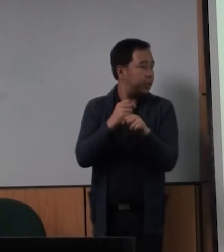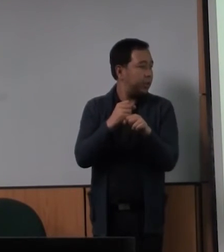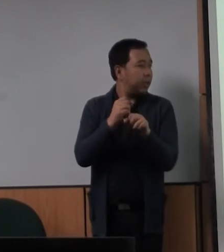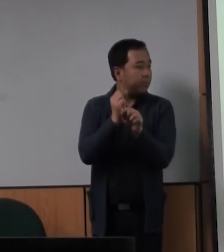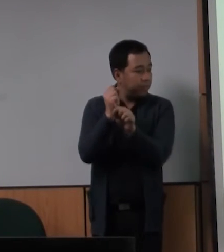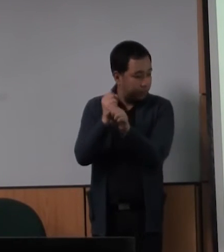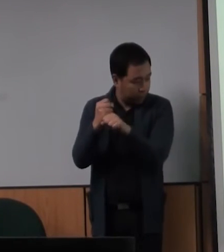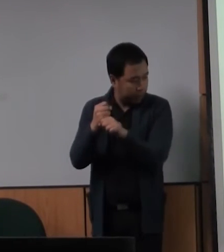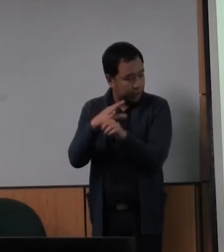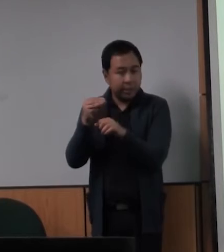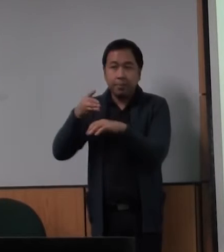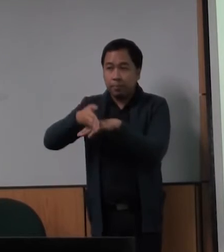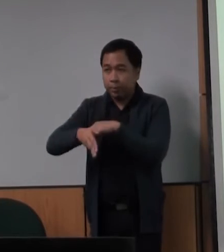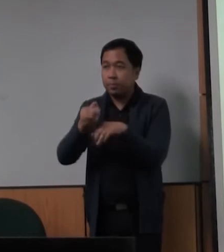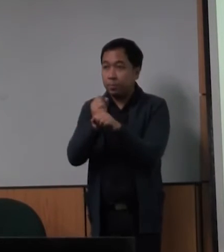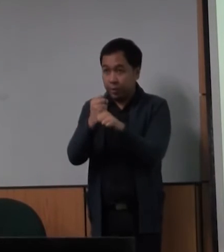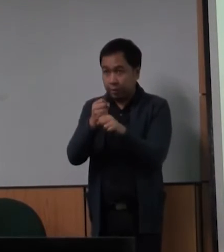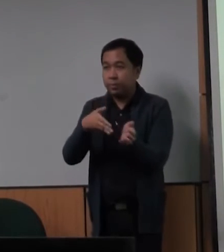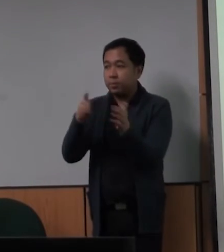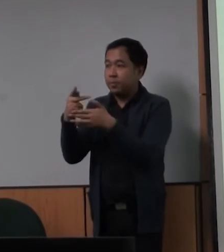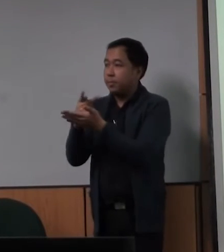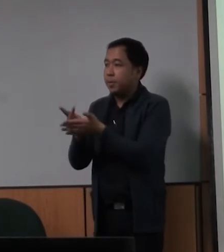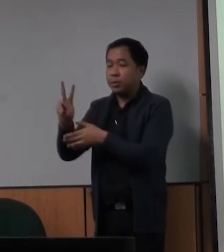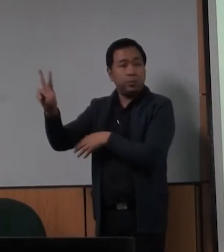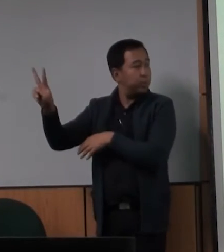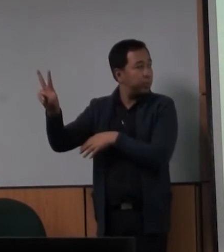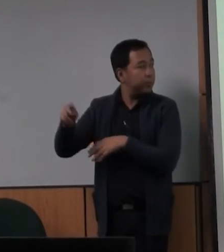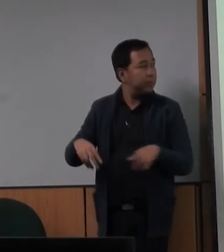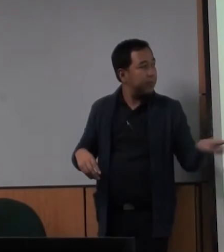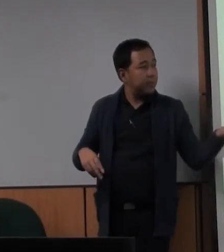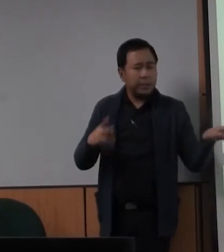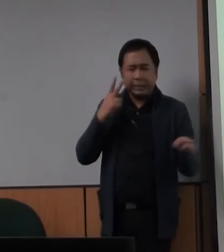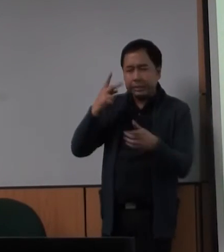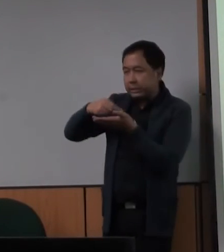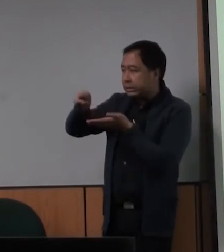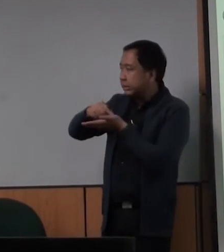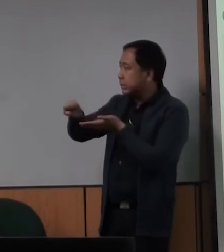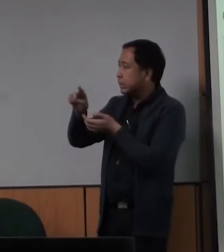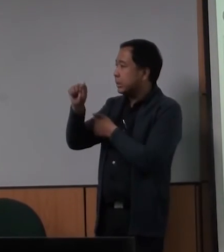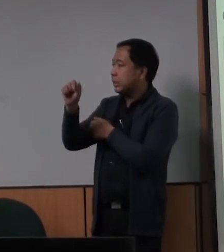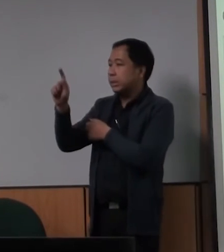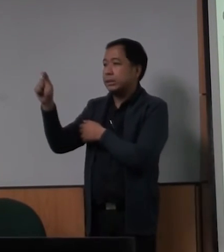post-production. And the phase 2 is the validation of ATP. And I will discuss the phase 1.